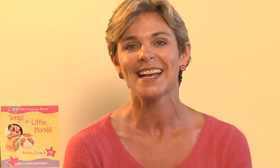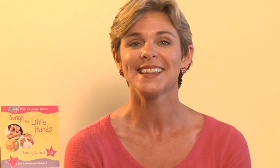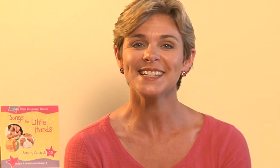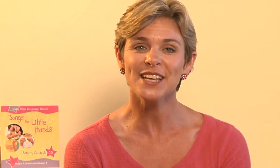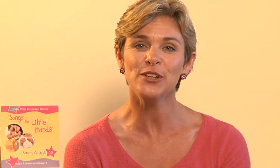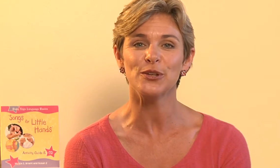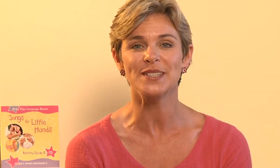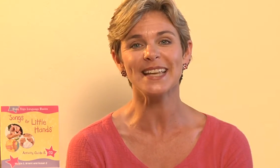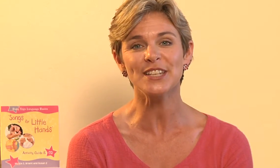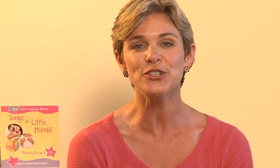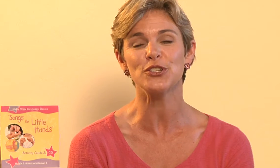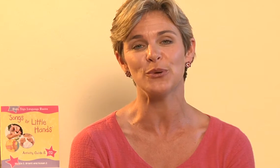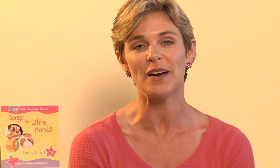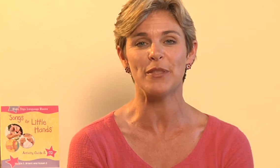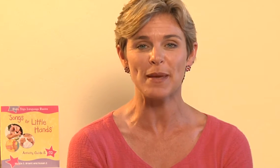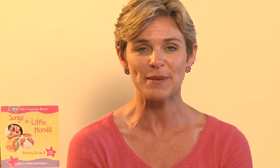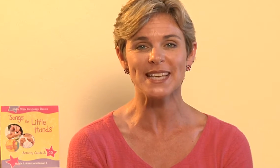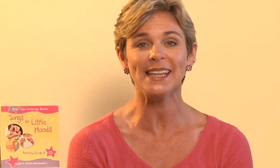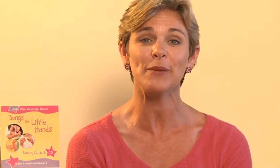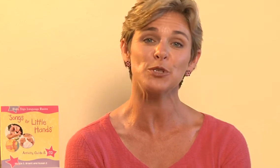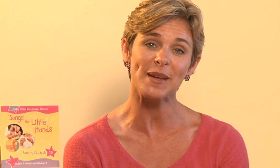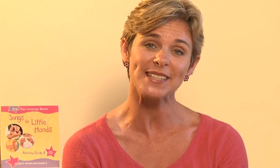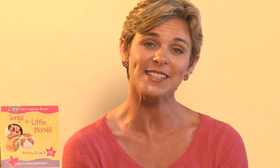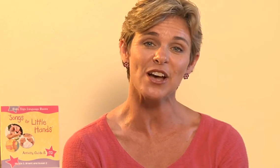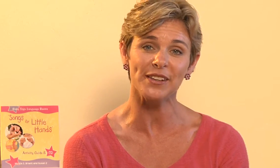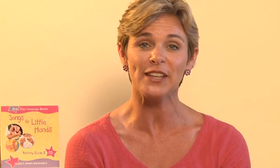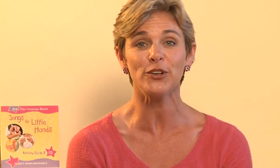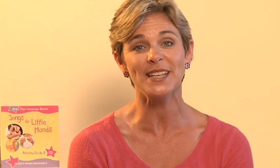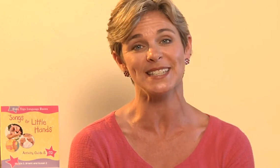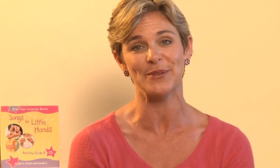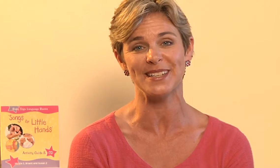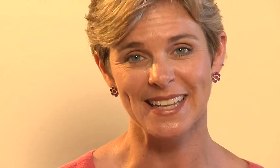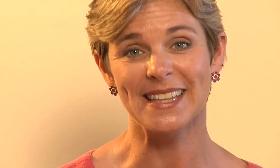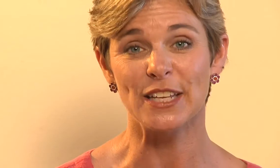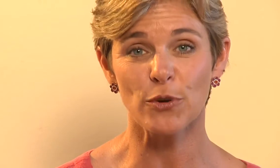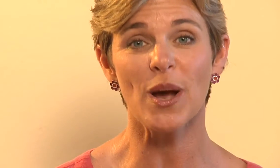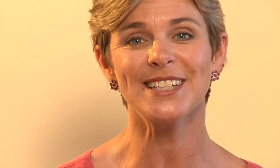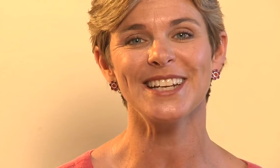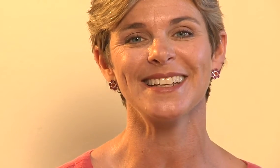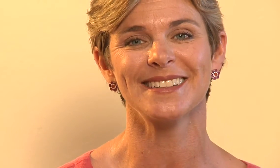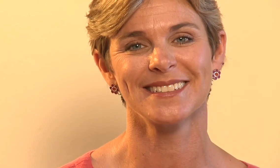This concludes Lesson 2 of the Baby Sign Language Basics online learning series. Thanks for watching!